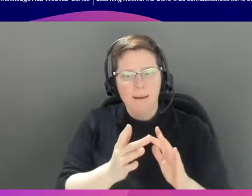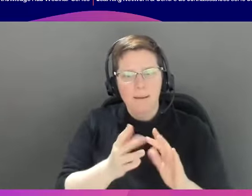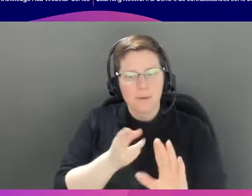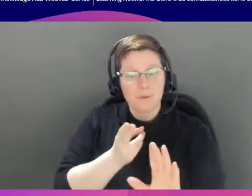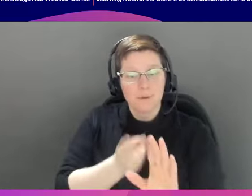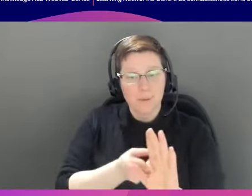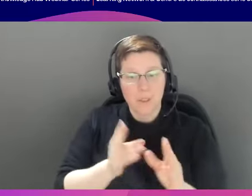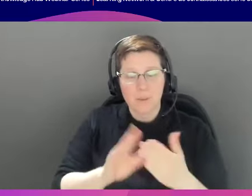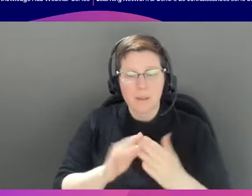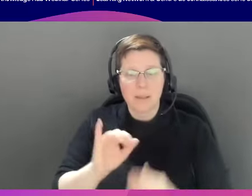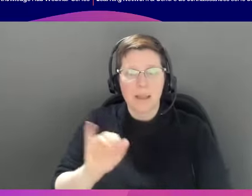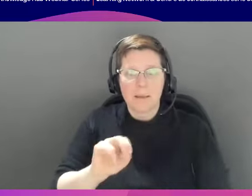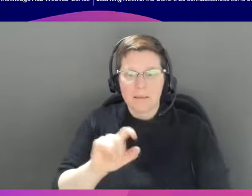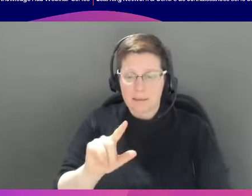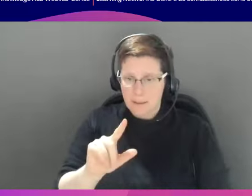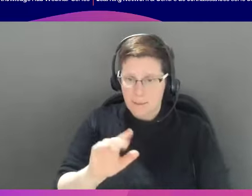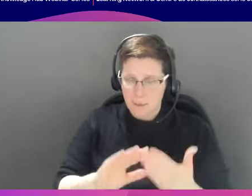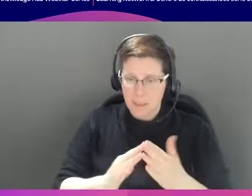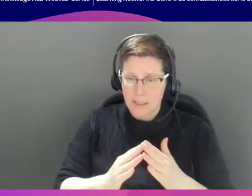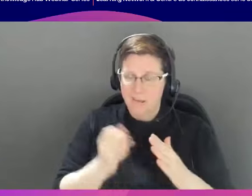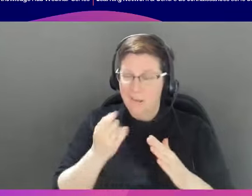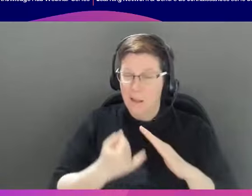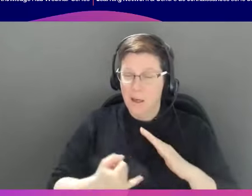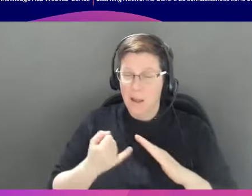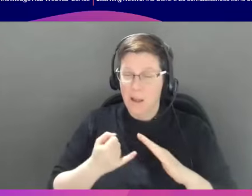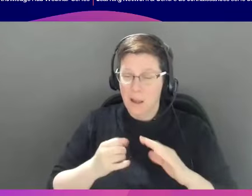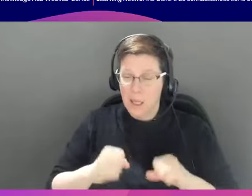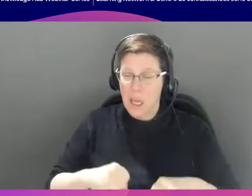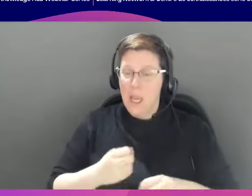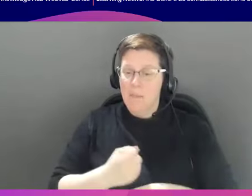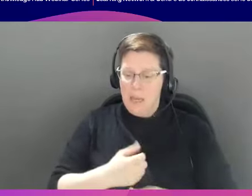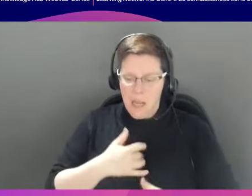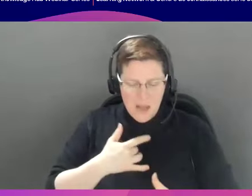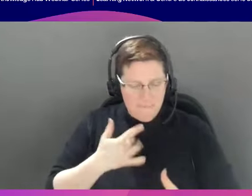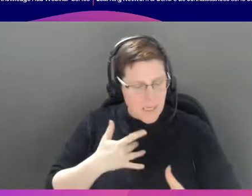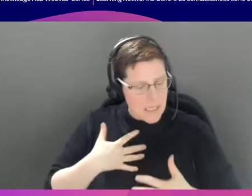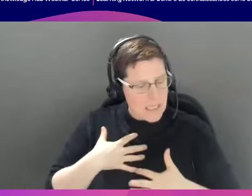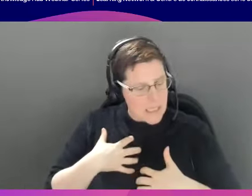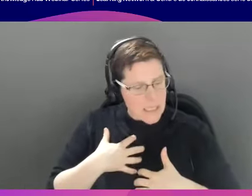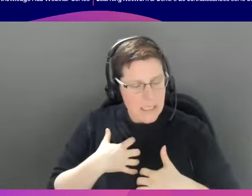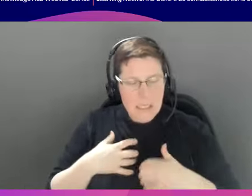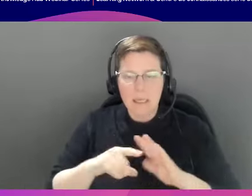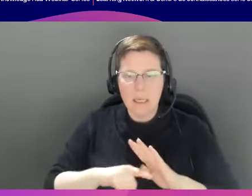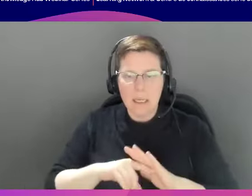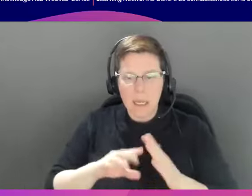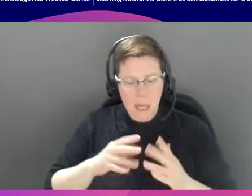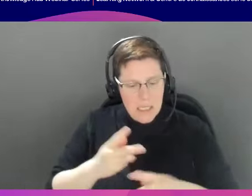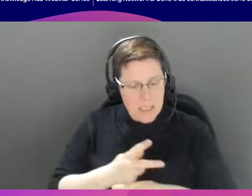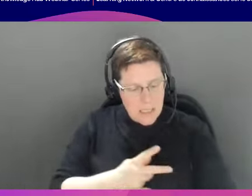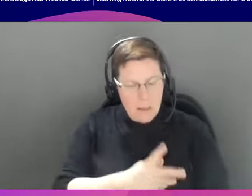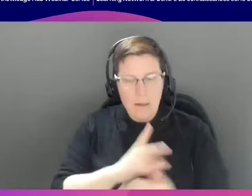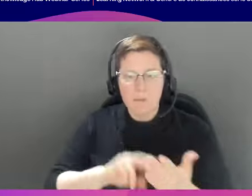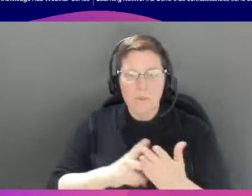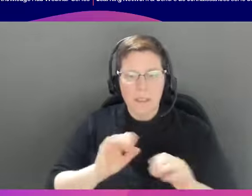as the incel community, and how this isolation can compound negative feelings in the incel community that can lead to pathways of